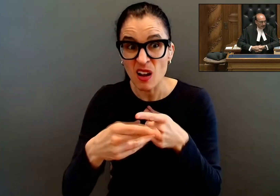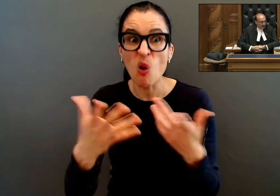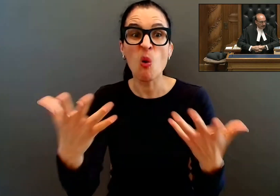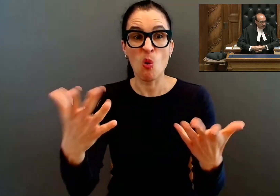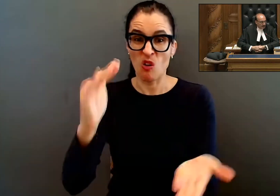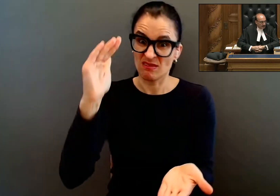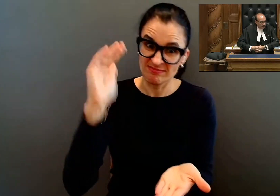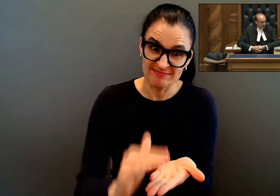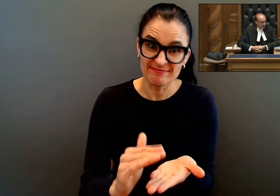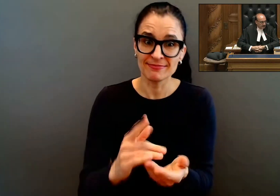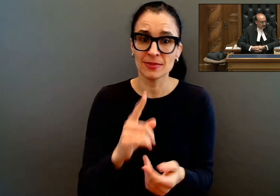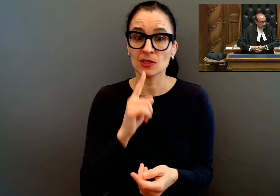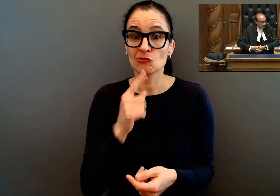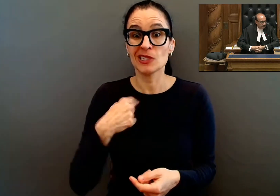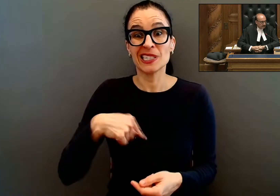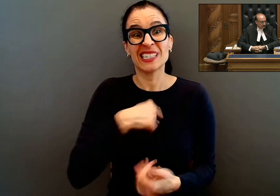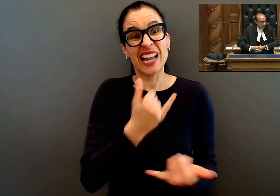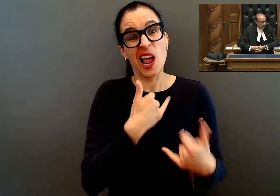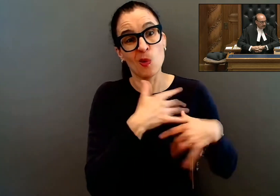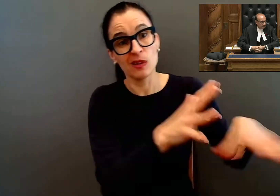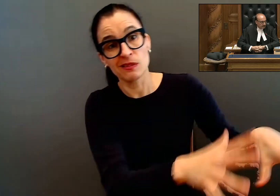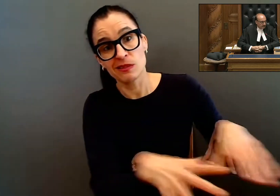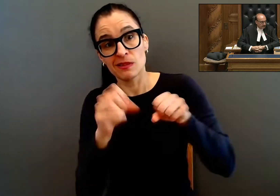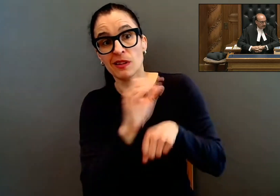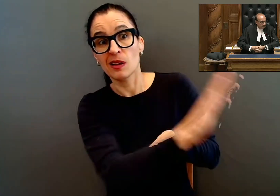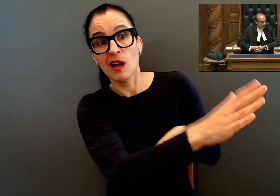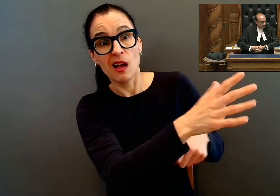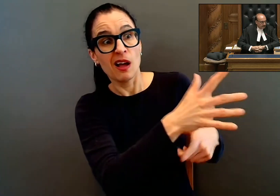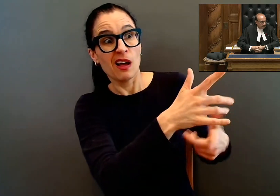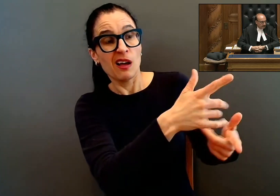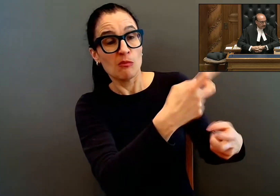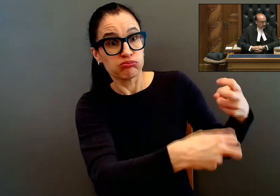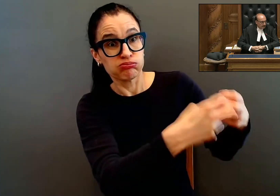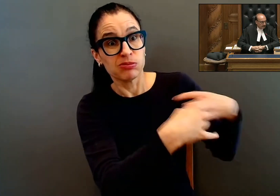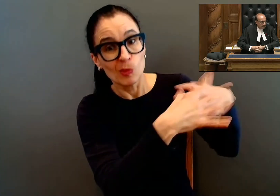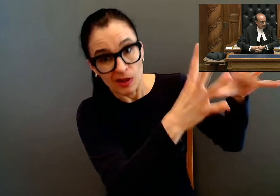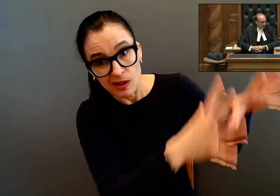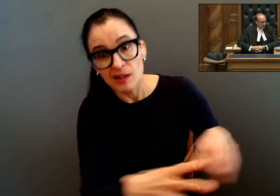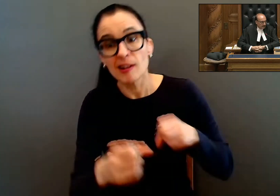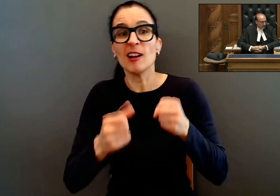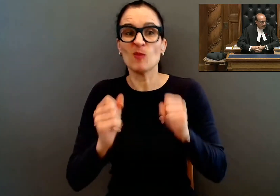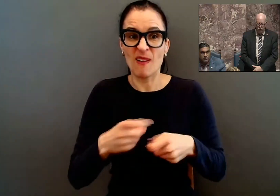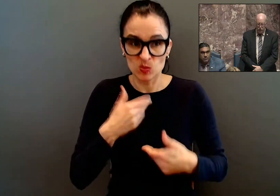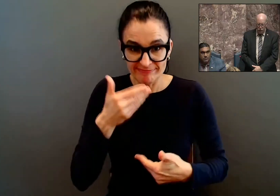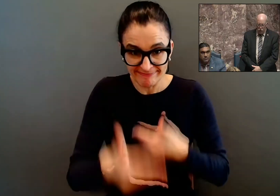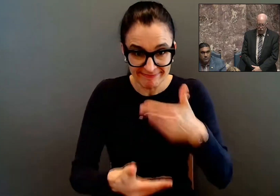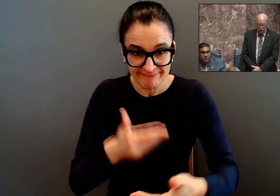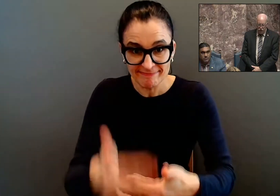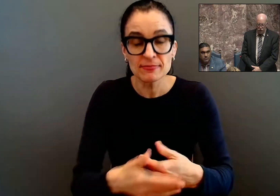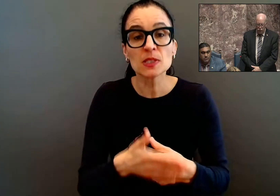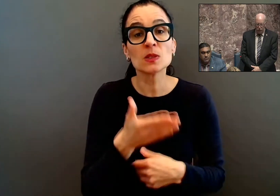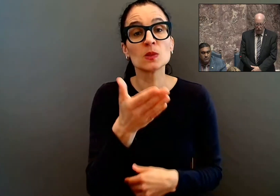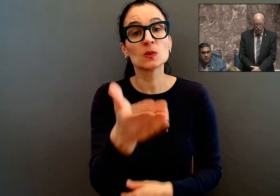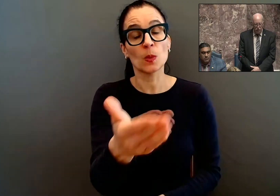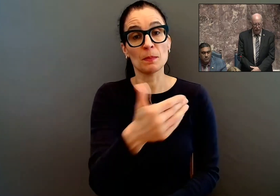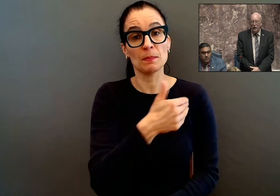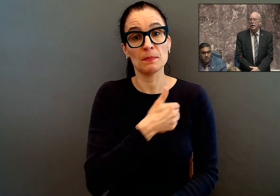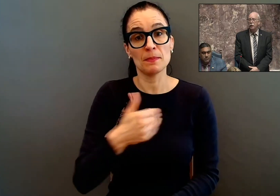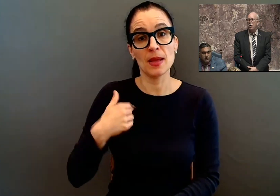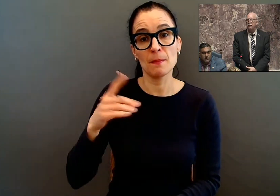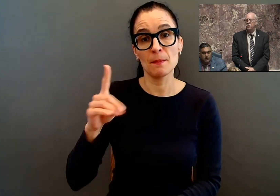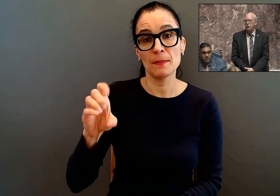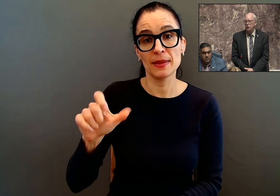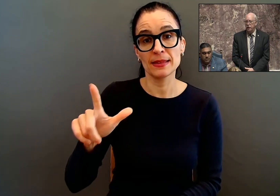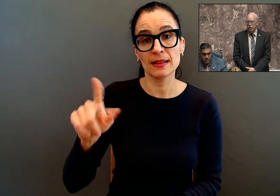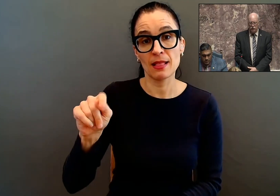Member for Delta South. Thank you, Mr. Speaker. Mr. Speaker, just yesterday, a 73-year-old constituent came into my